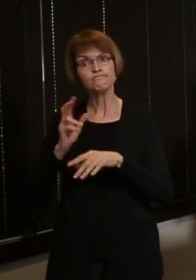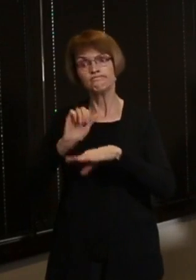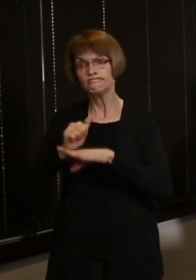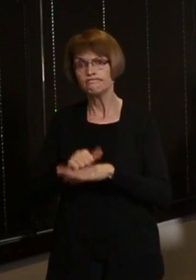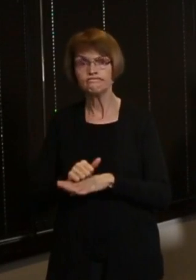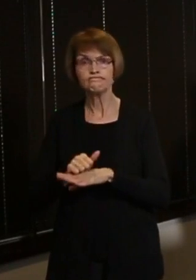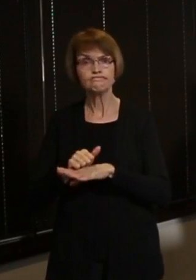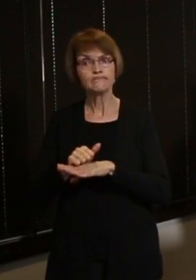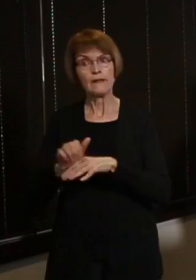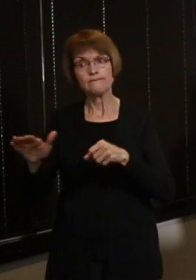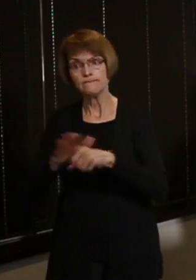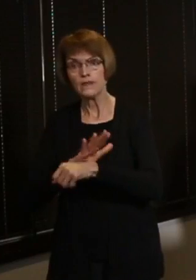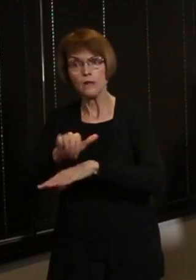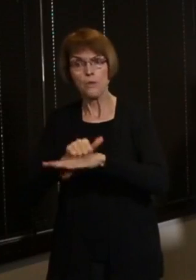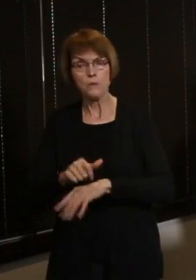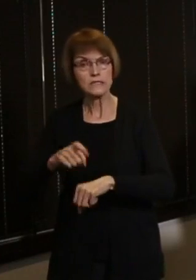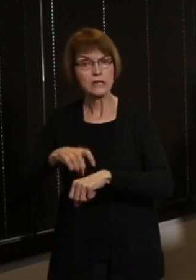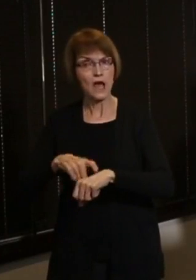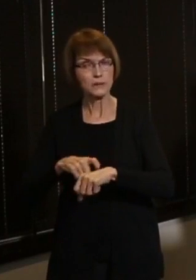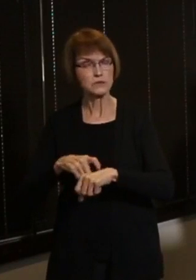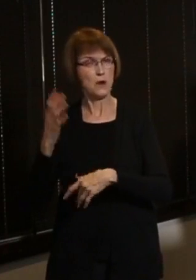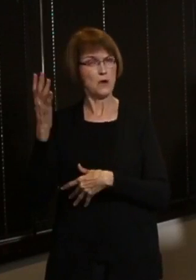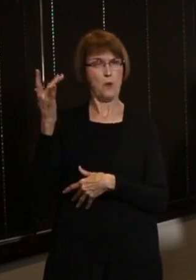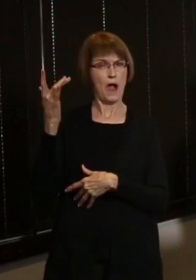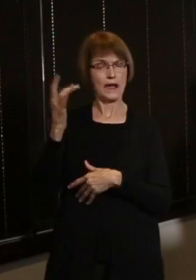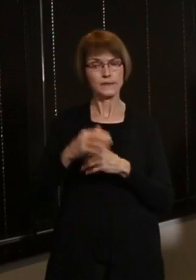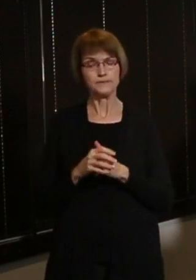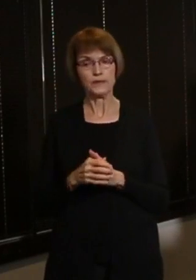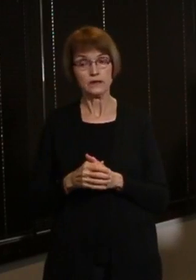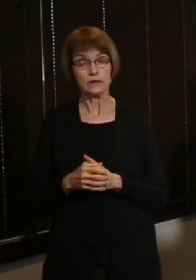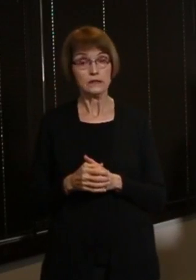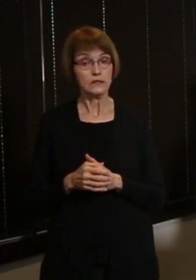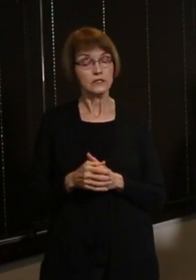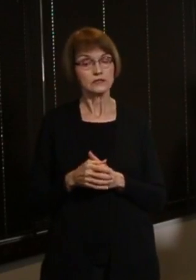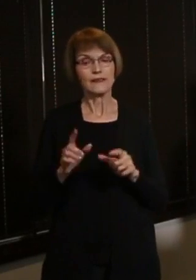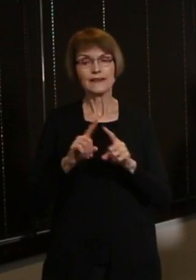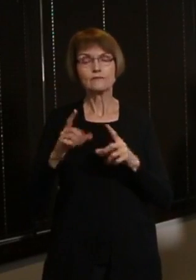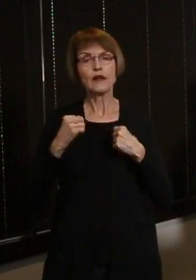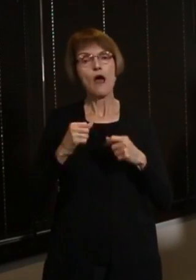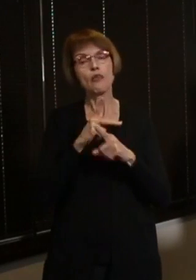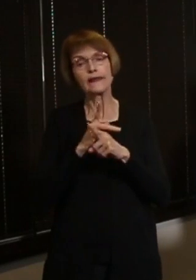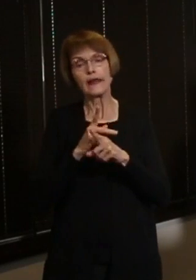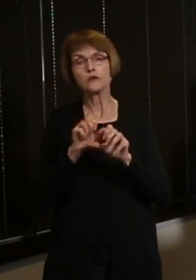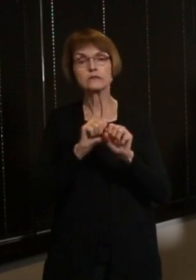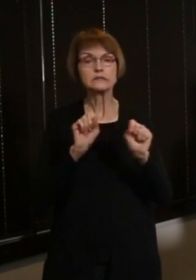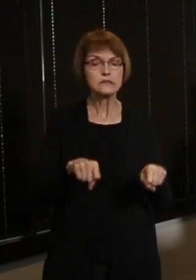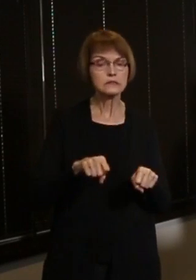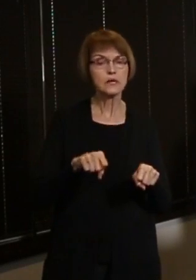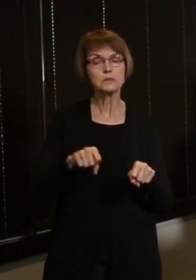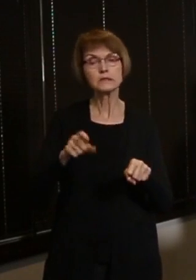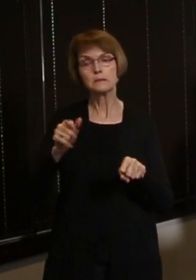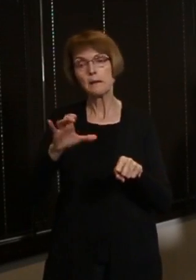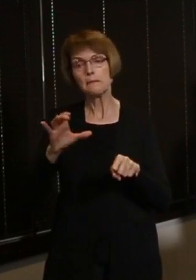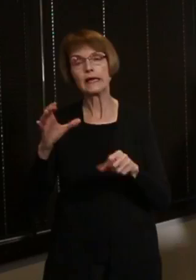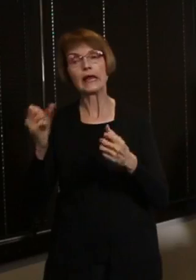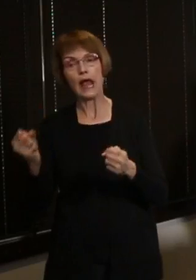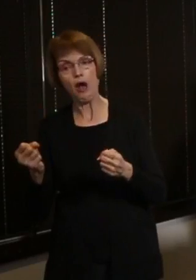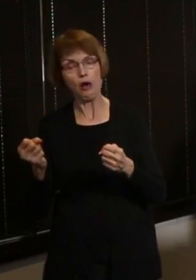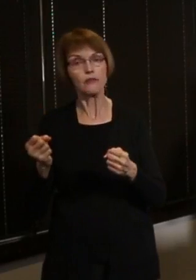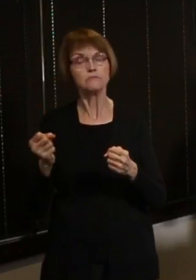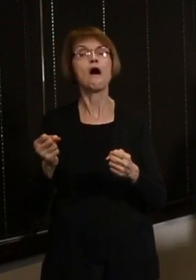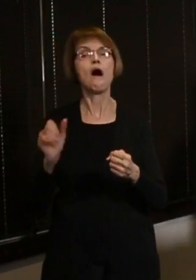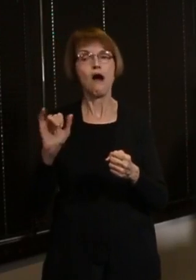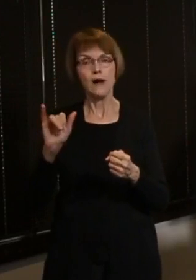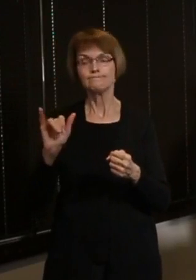I'll just tell you the messages that we've heard from our different healthcare systems and from public health is that it is taking